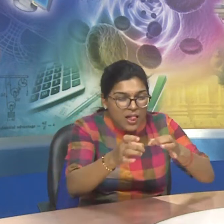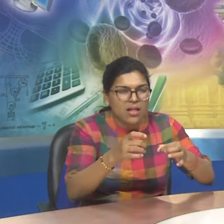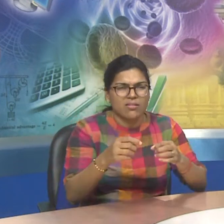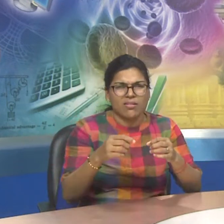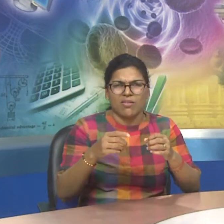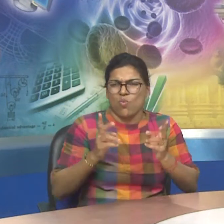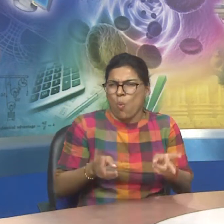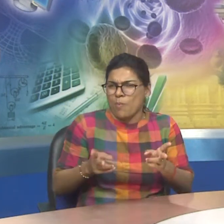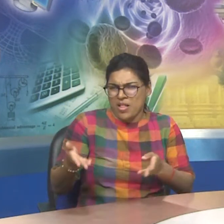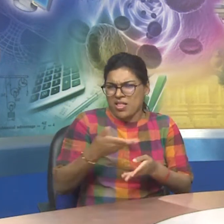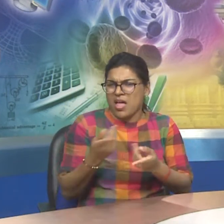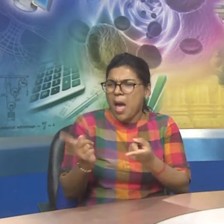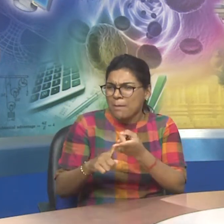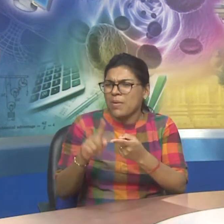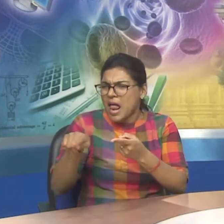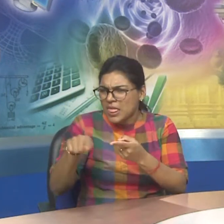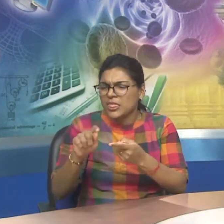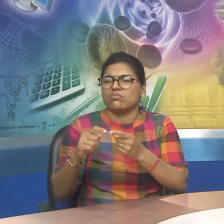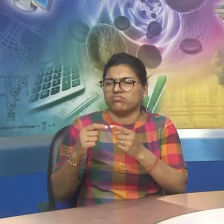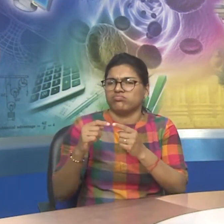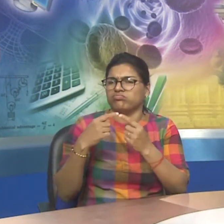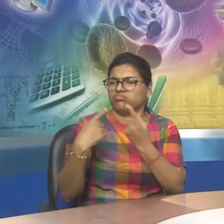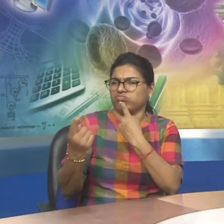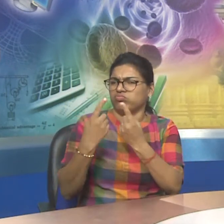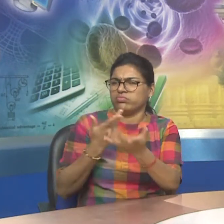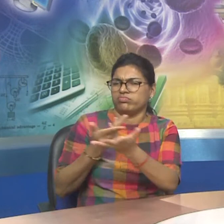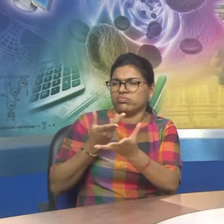different people in different lines.